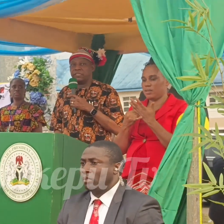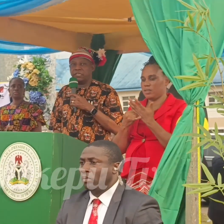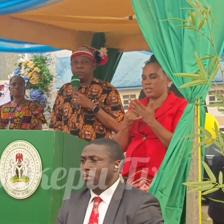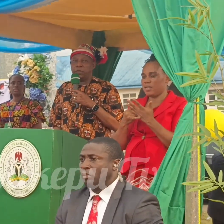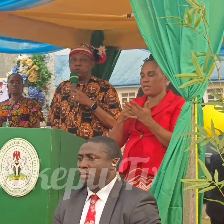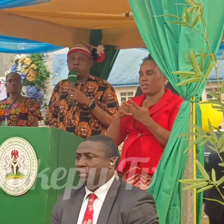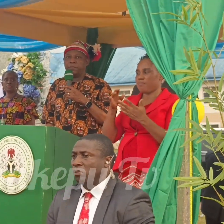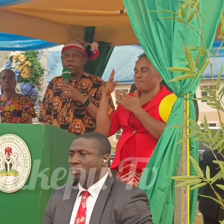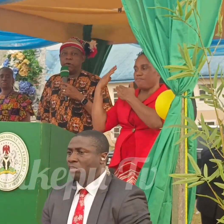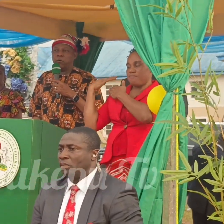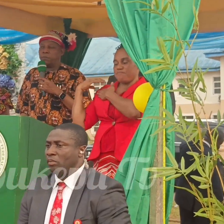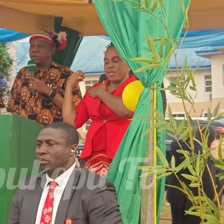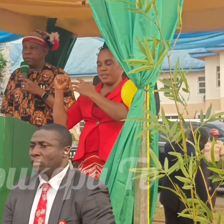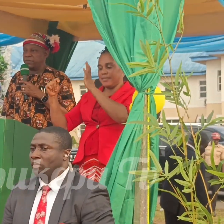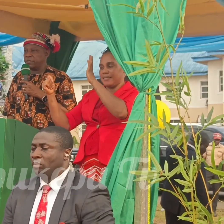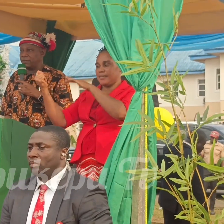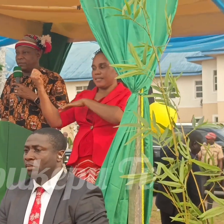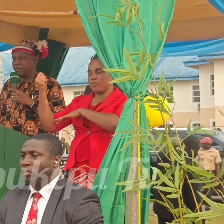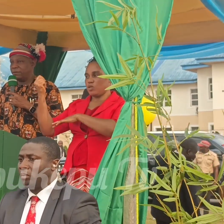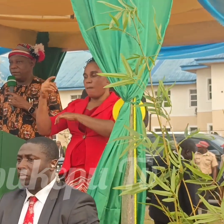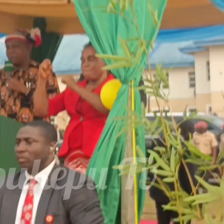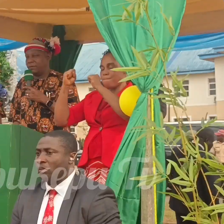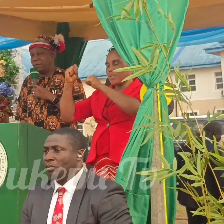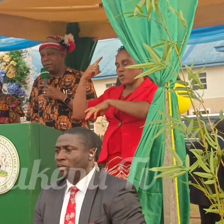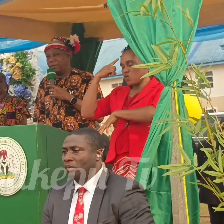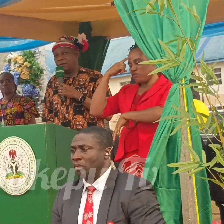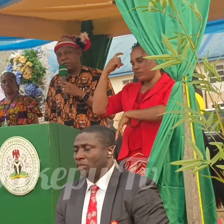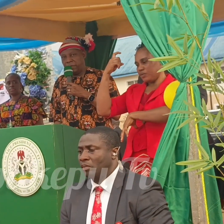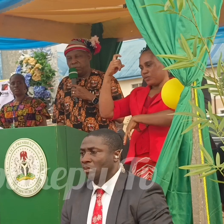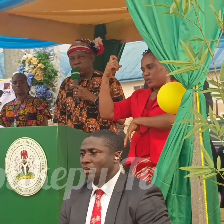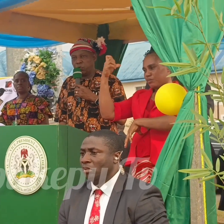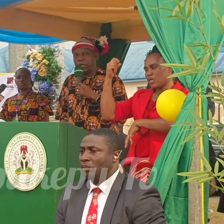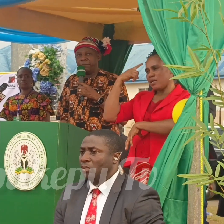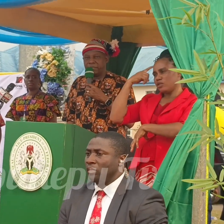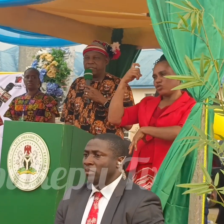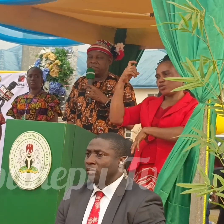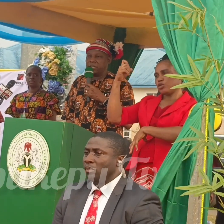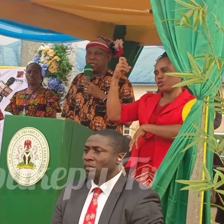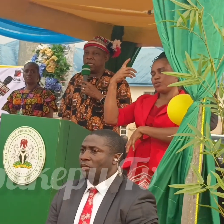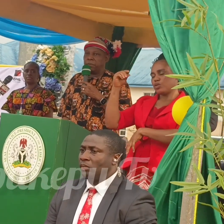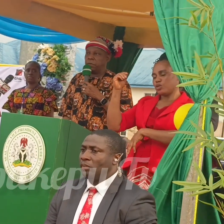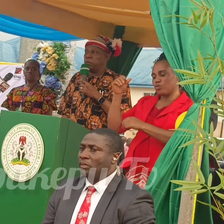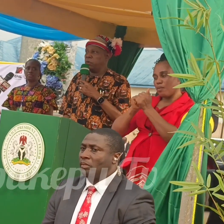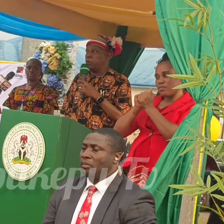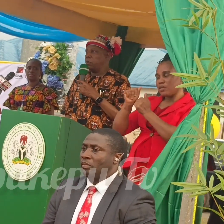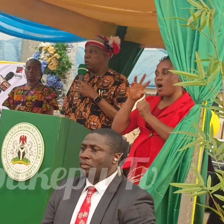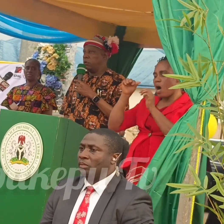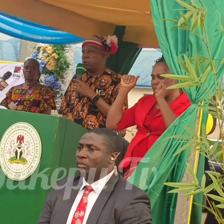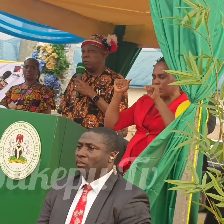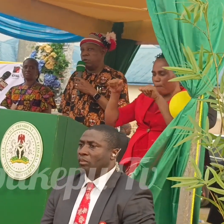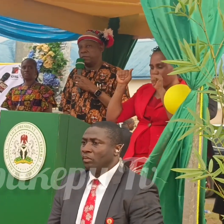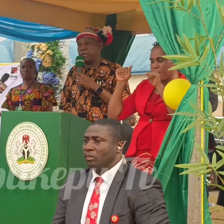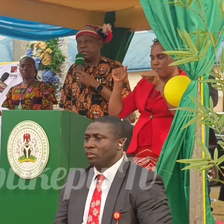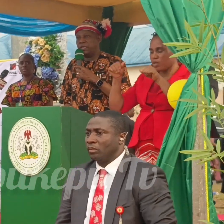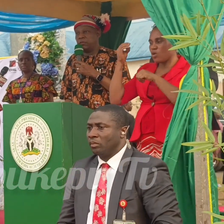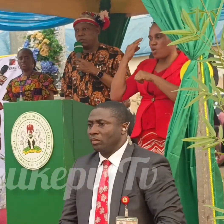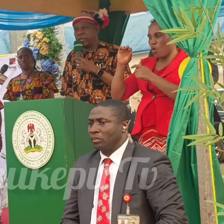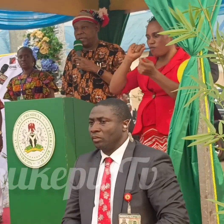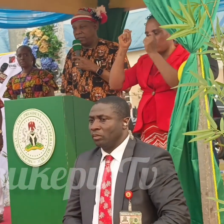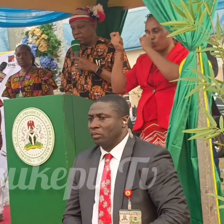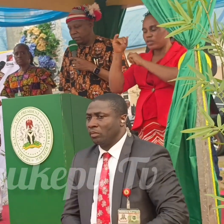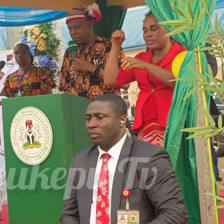bears testimony to the power of dreams. Dreams, when persisted, are capable of turning